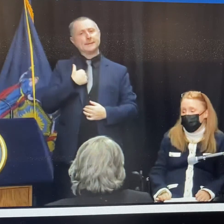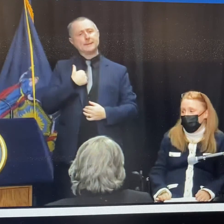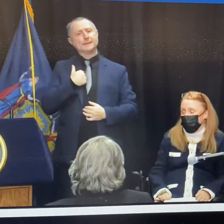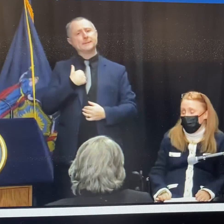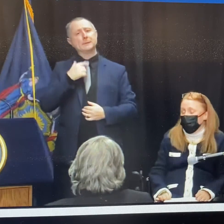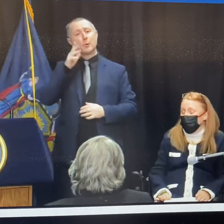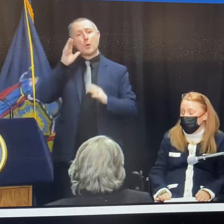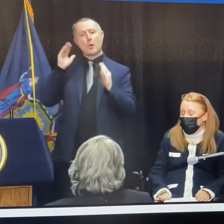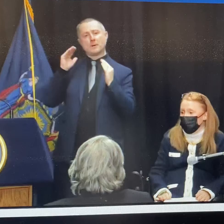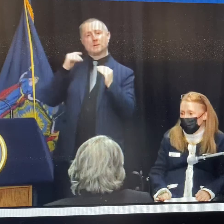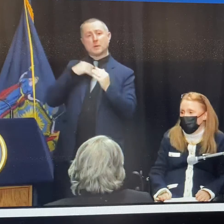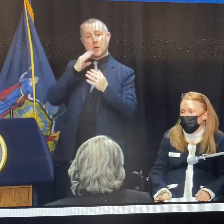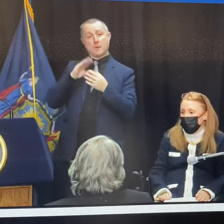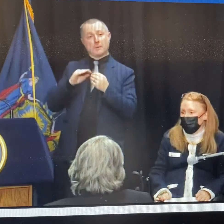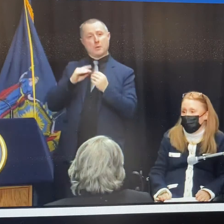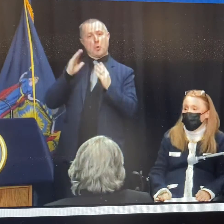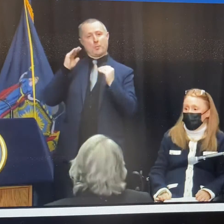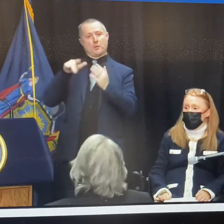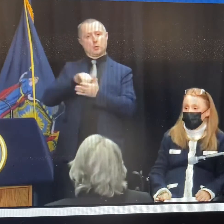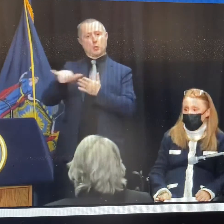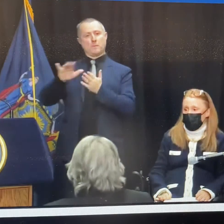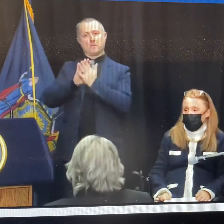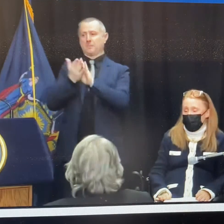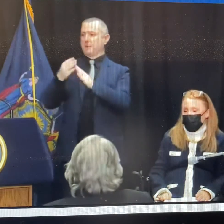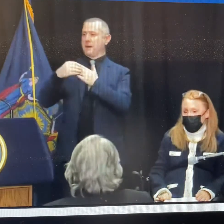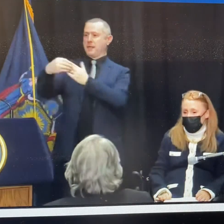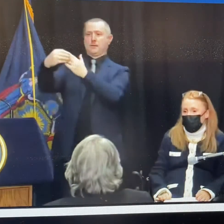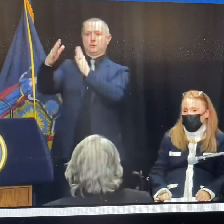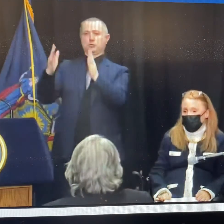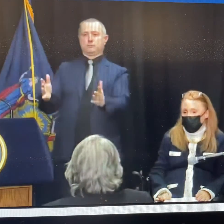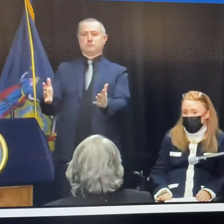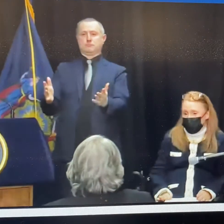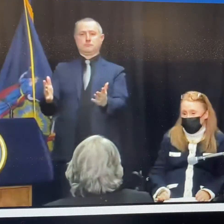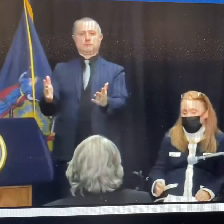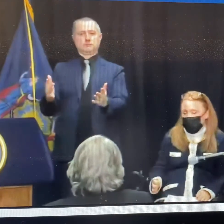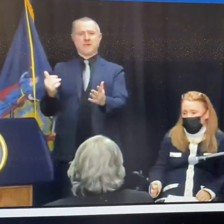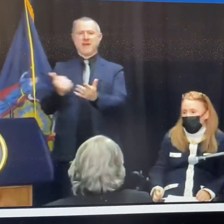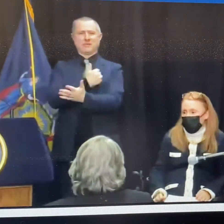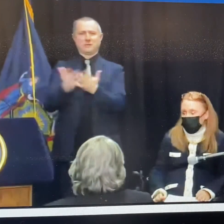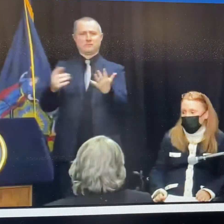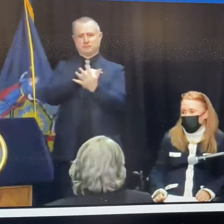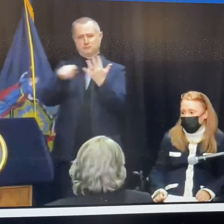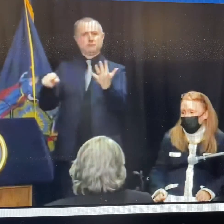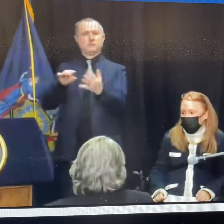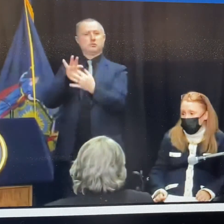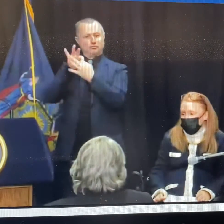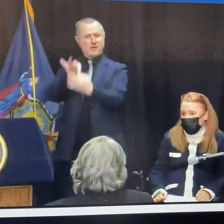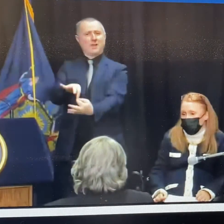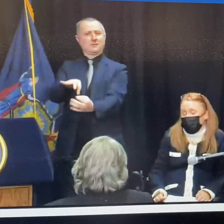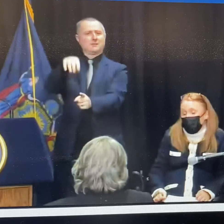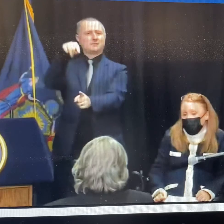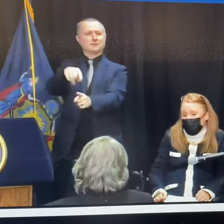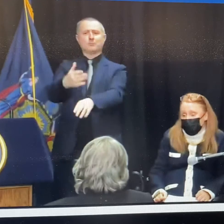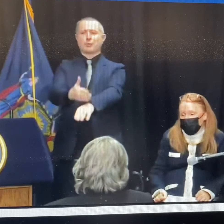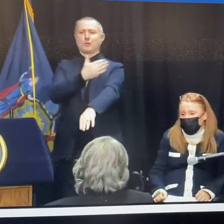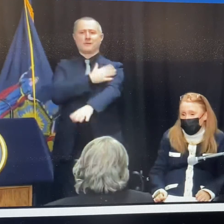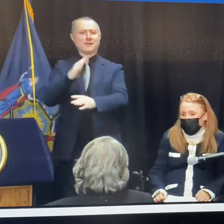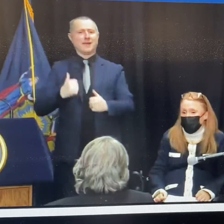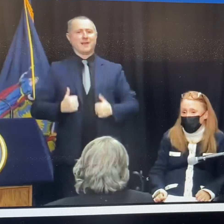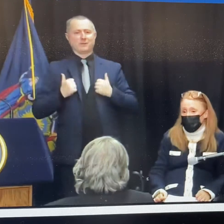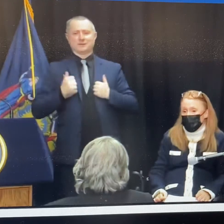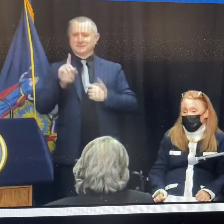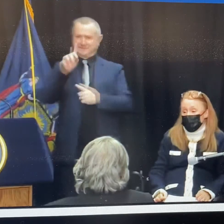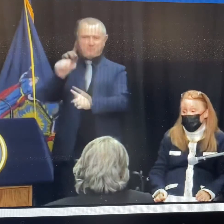to say that I hope New York becomes a leader in everything in that improving the life of people with disabilities. I hope we can become a